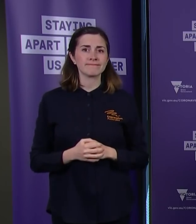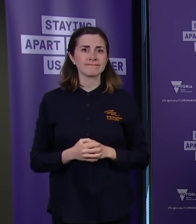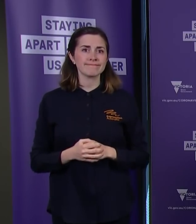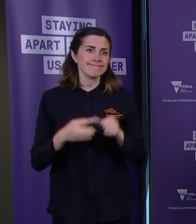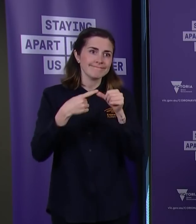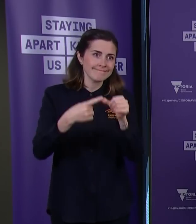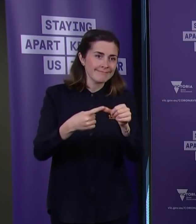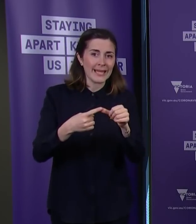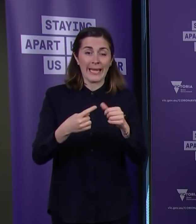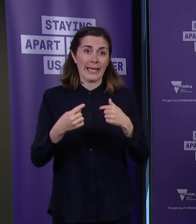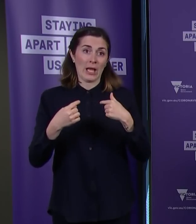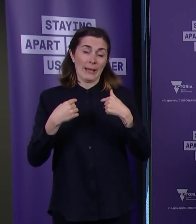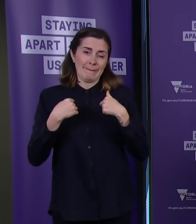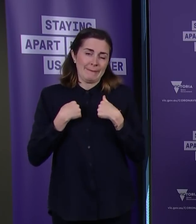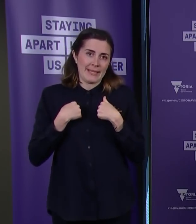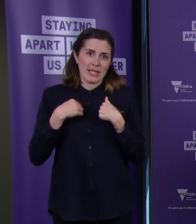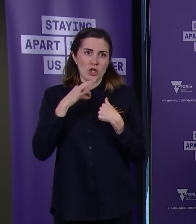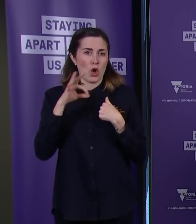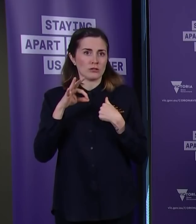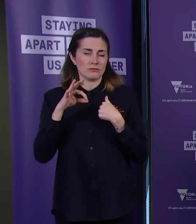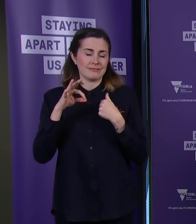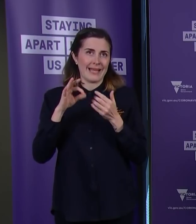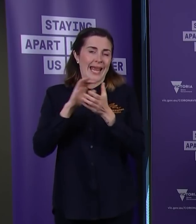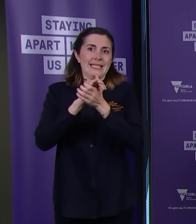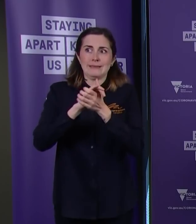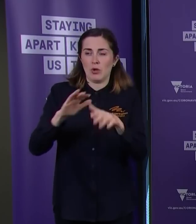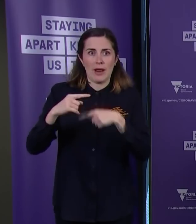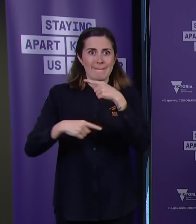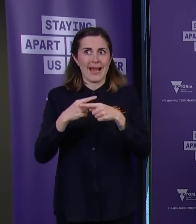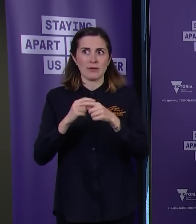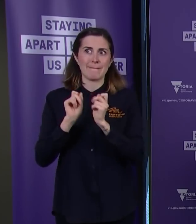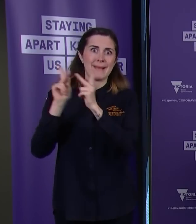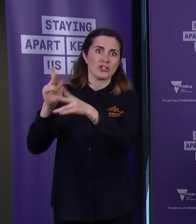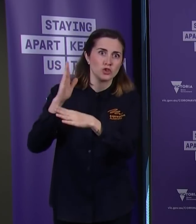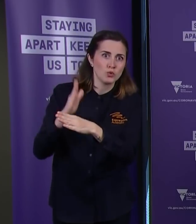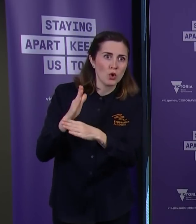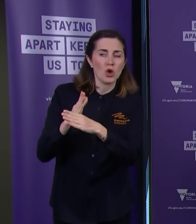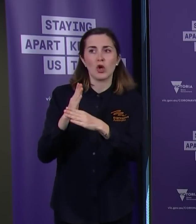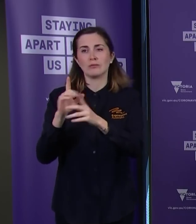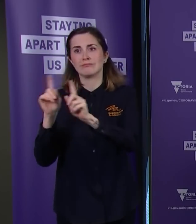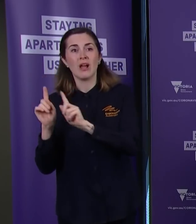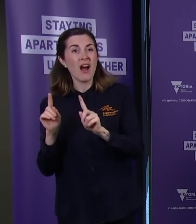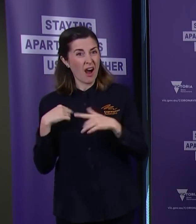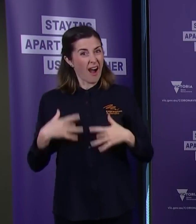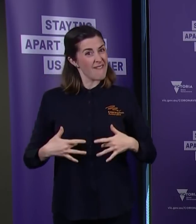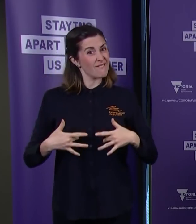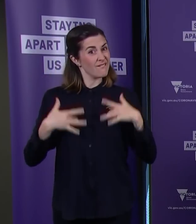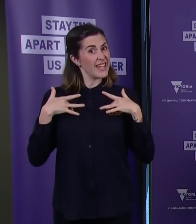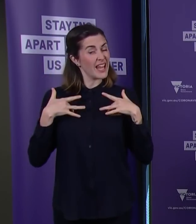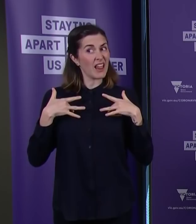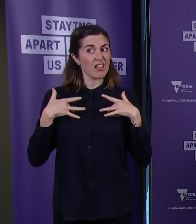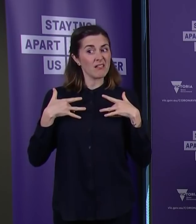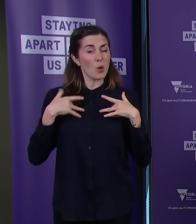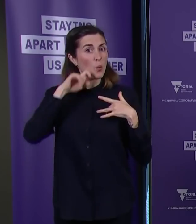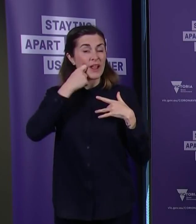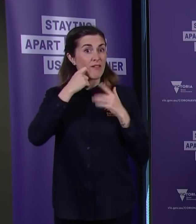a social anthropologist, but I would say there's potential that it's a changed workforce forever. I think people have discovered things